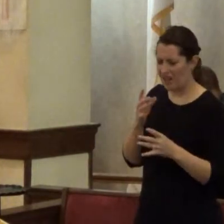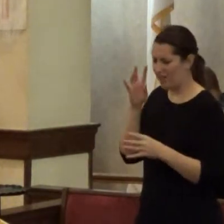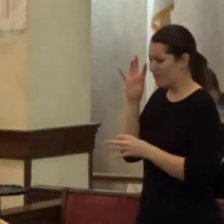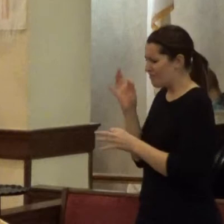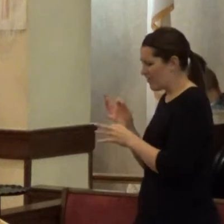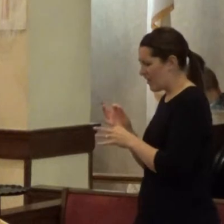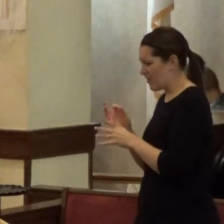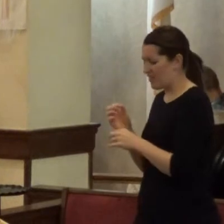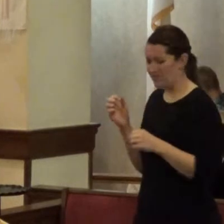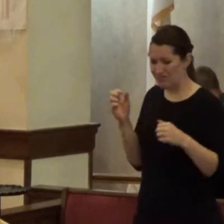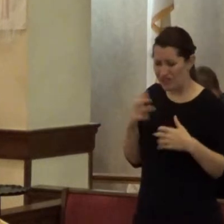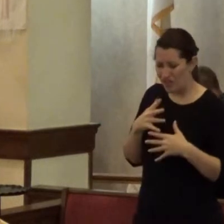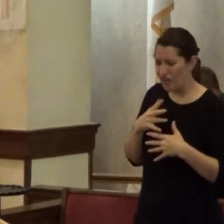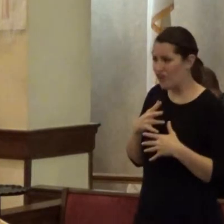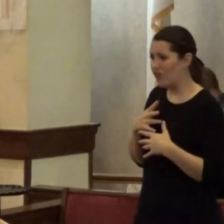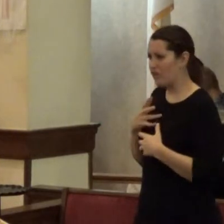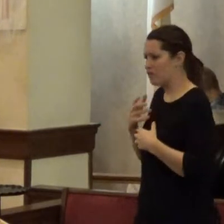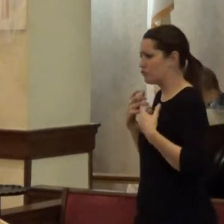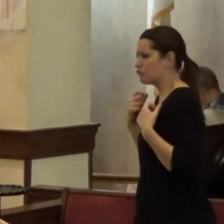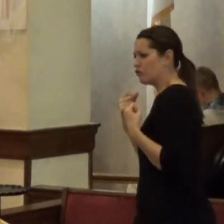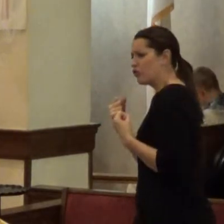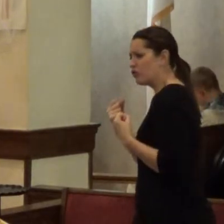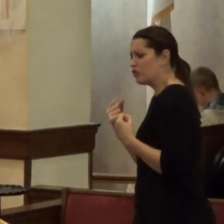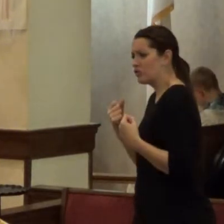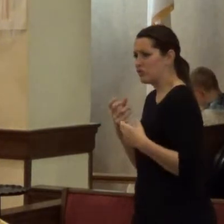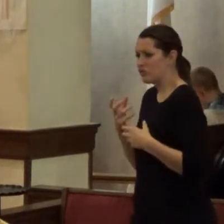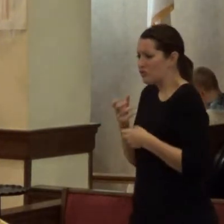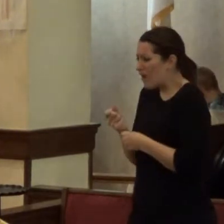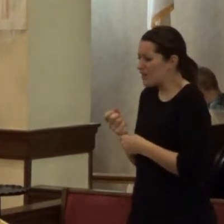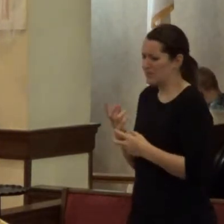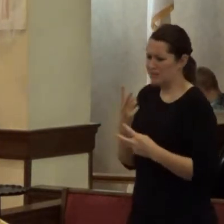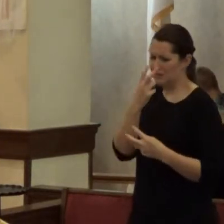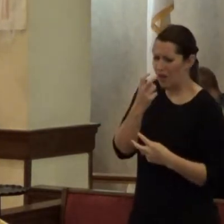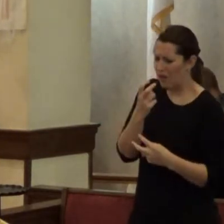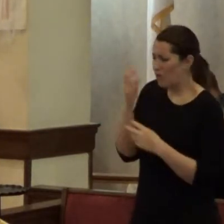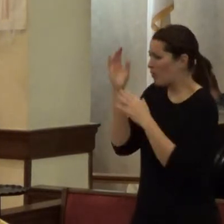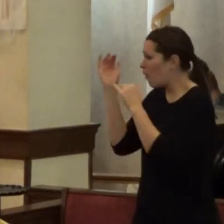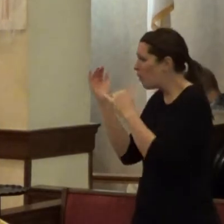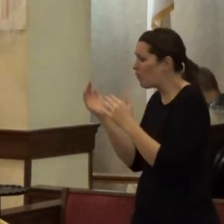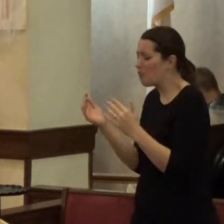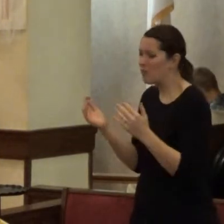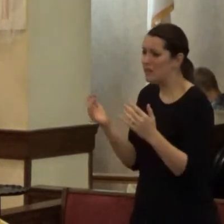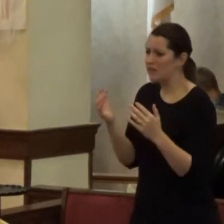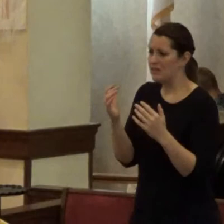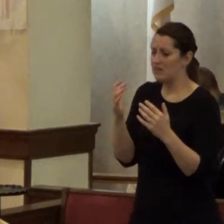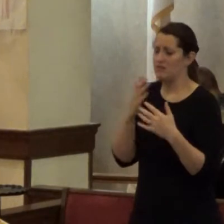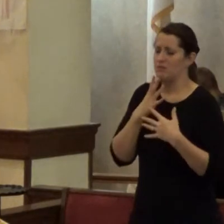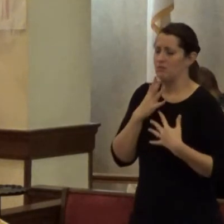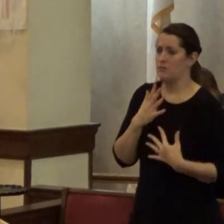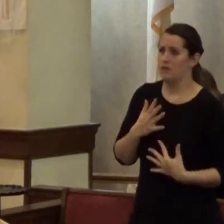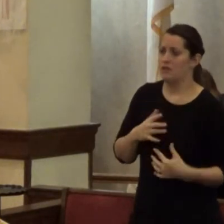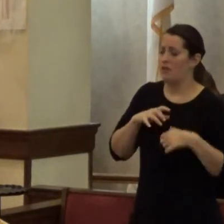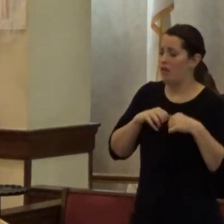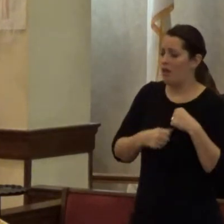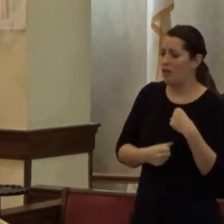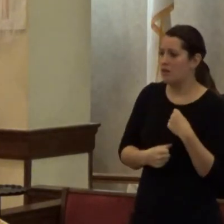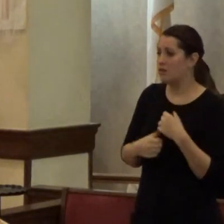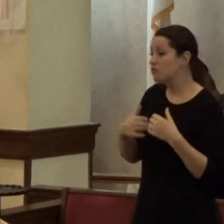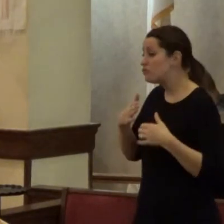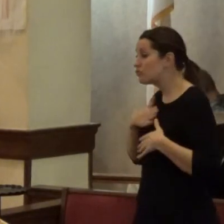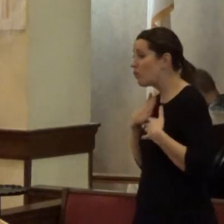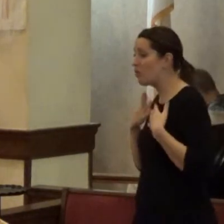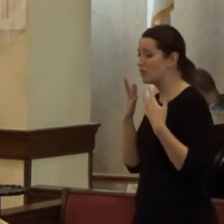and fear, courage and trust and doubt and hope and despair and joy